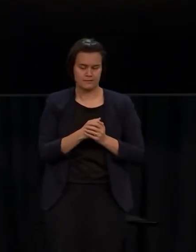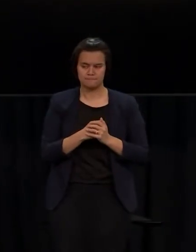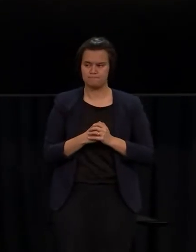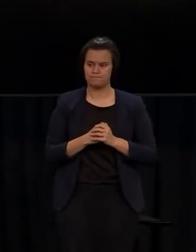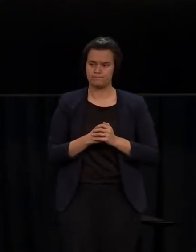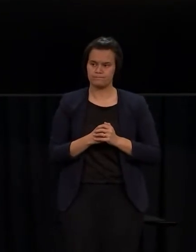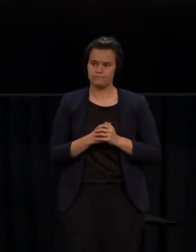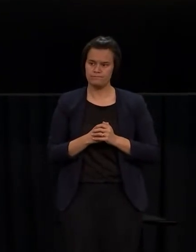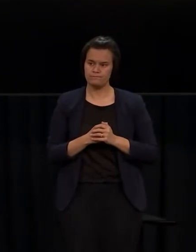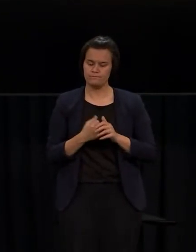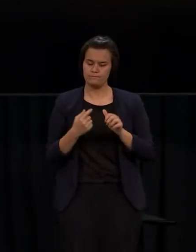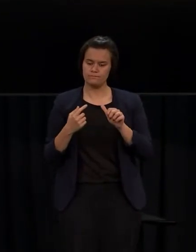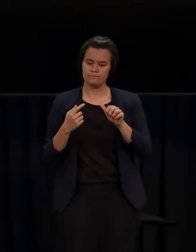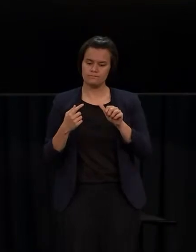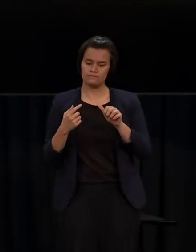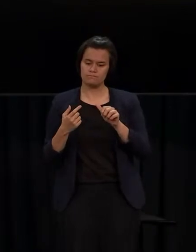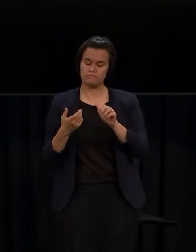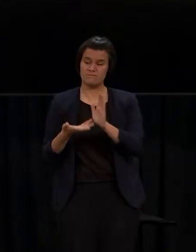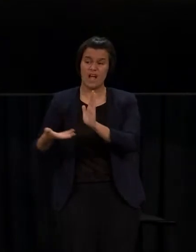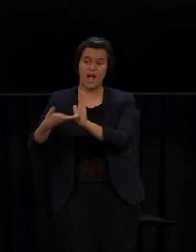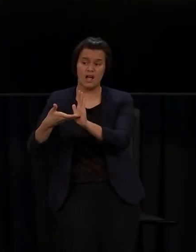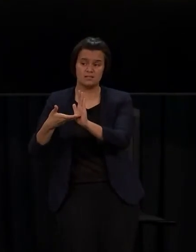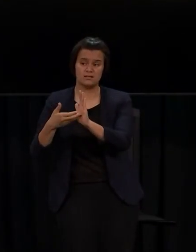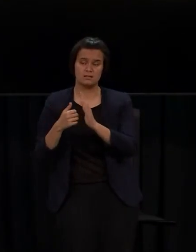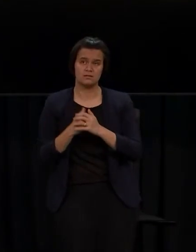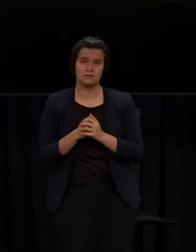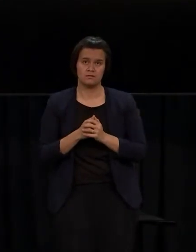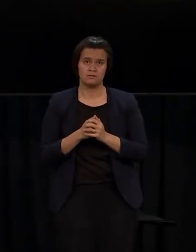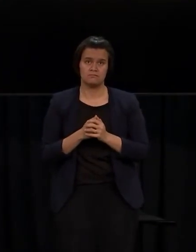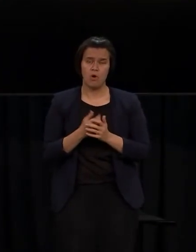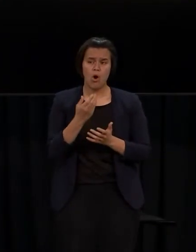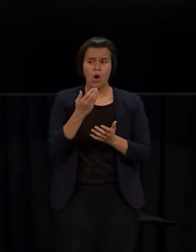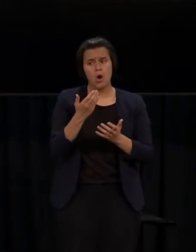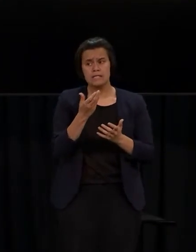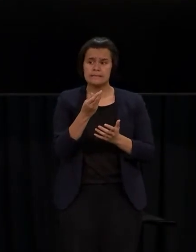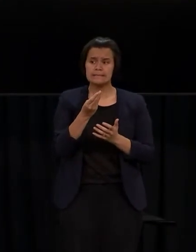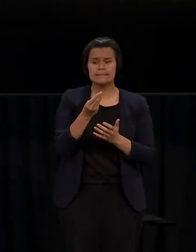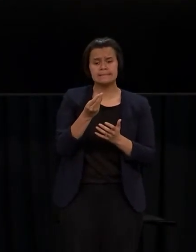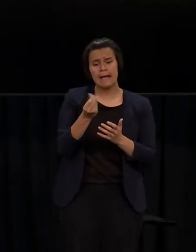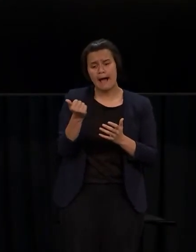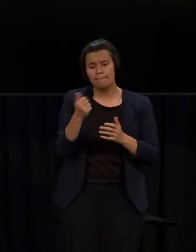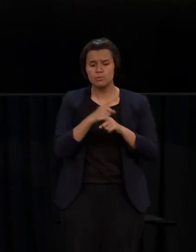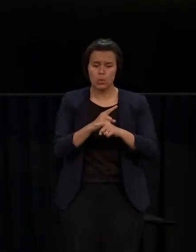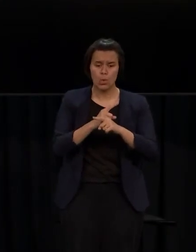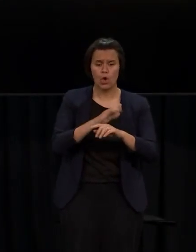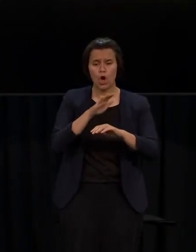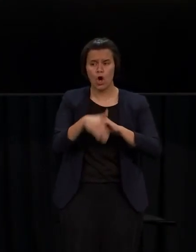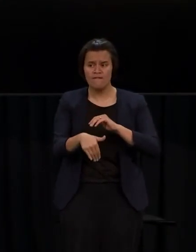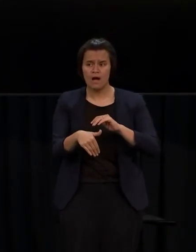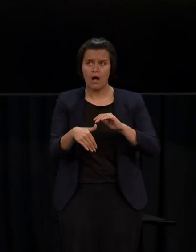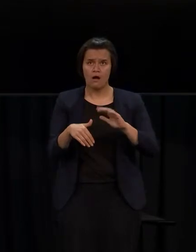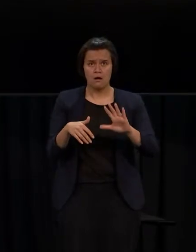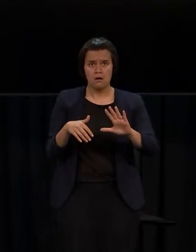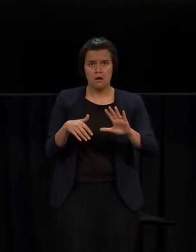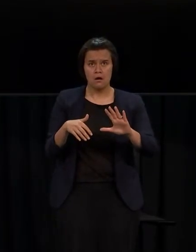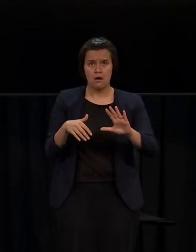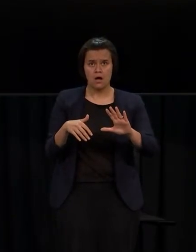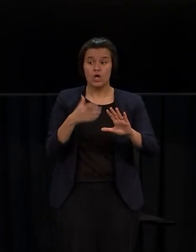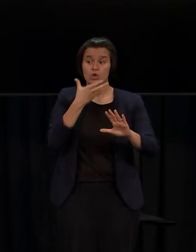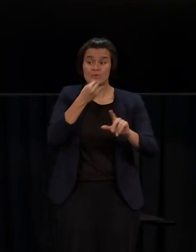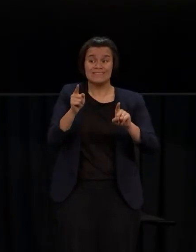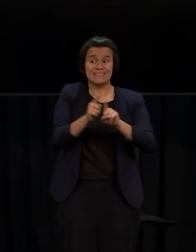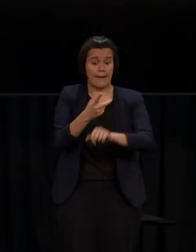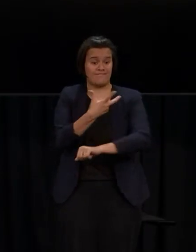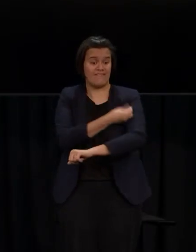didn't necessarily make it clear that new doses would need to be manufactured. There was some discussion over whether or not it was simply a paediatric dose of the